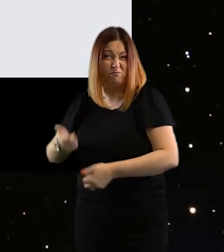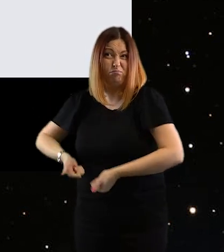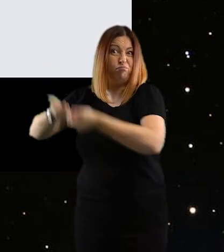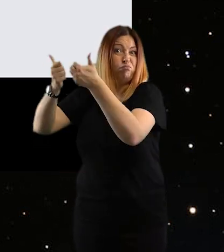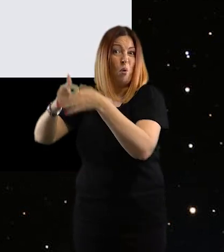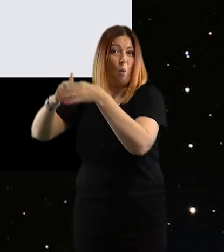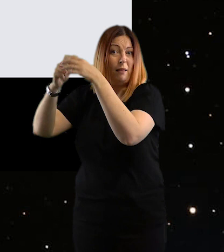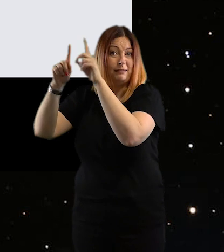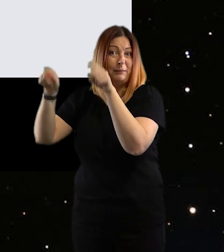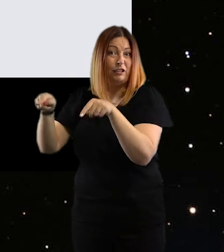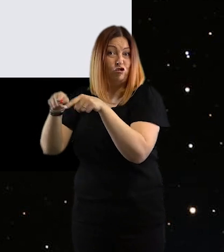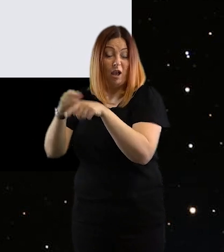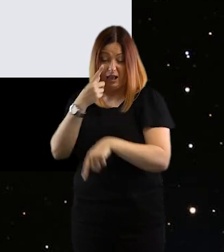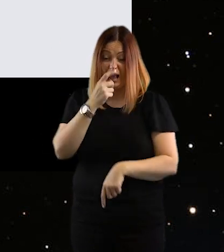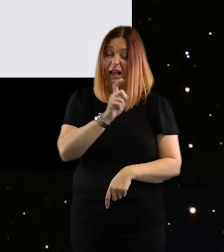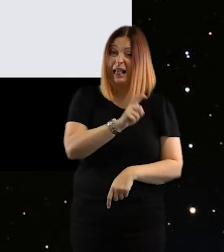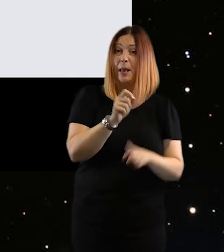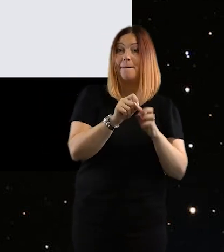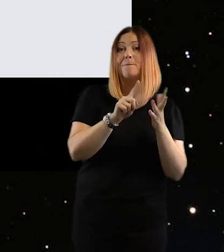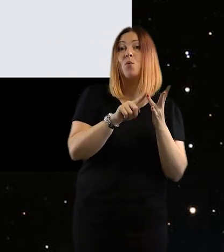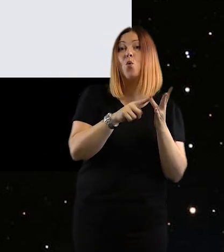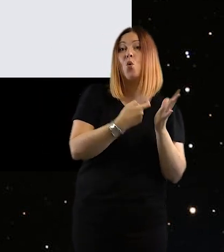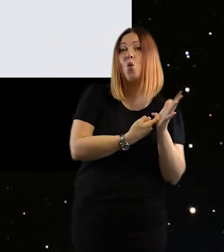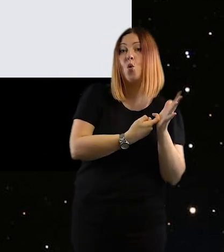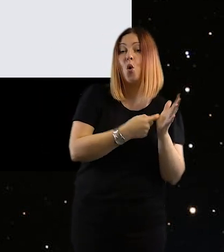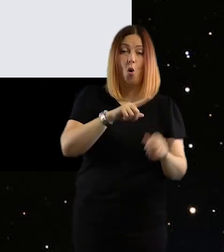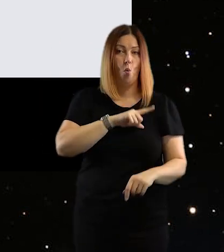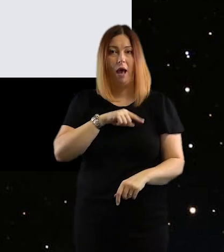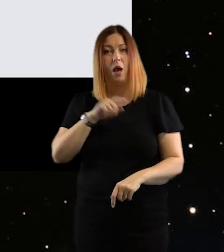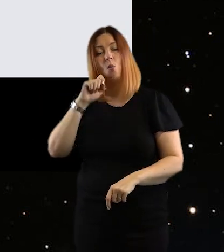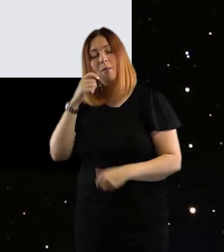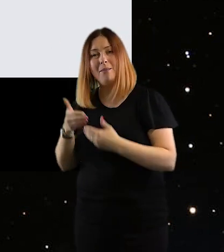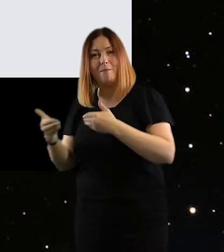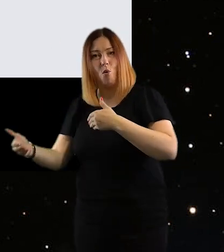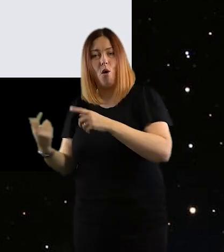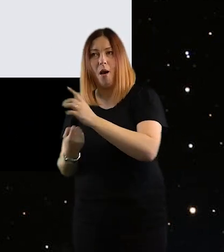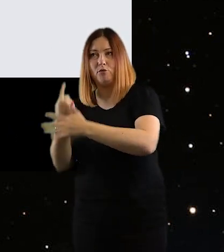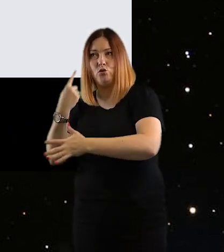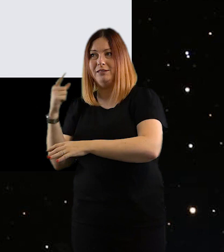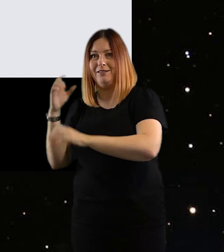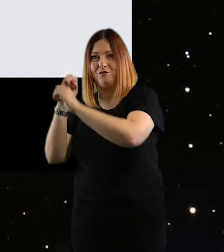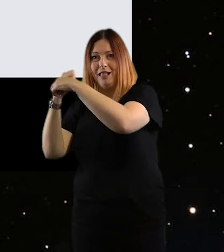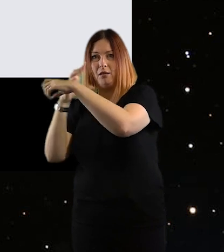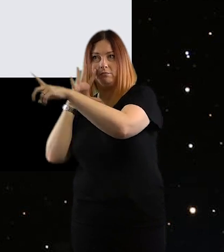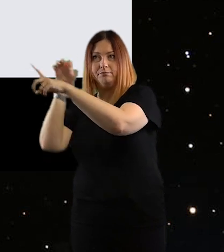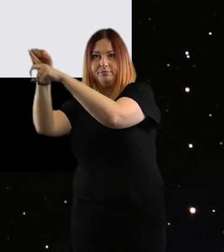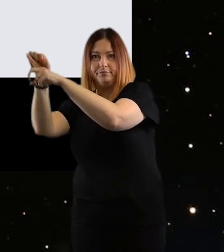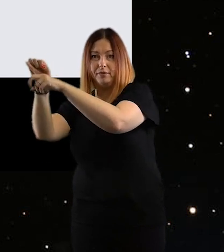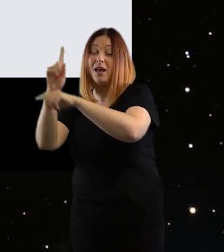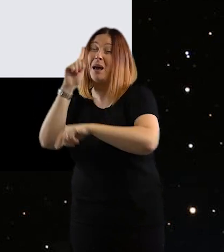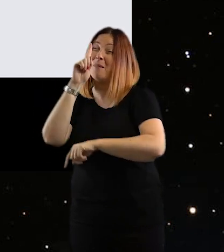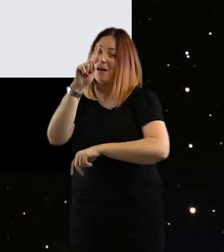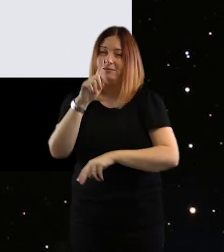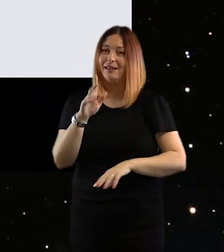option because there's more chance of the telescope being able to take my observation. However, if I need to get a really